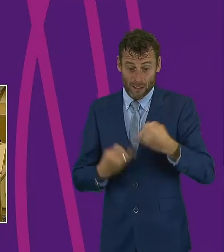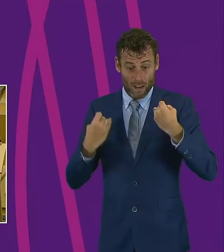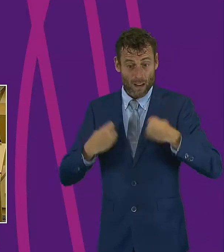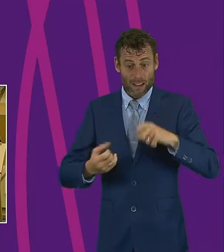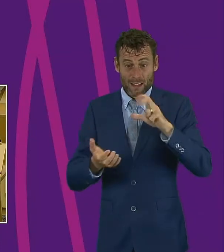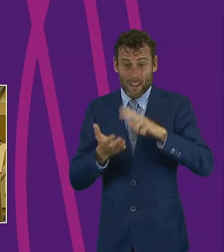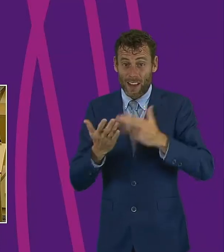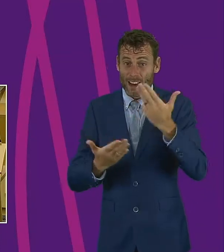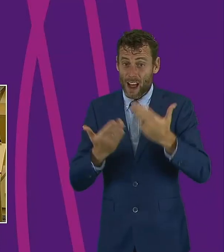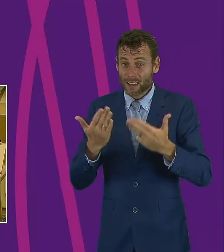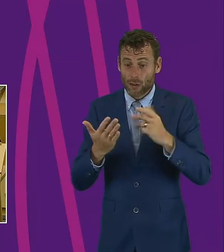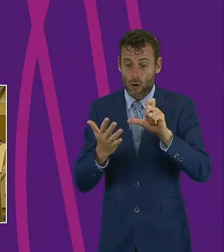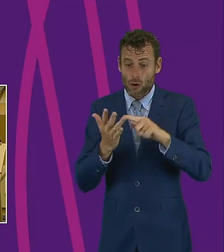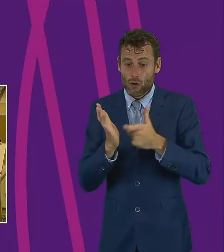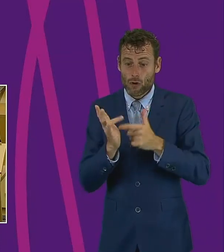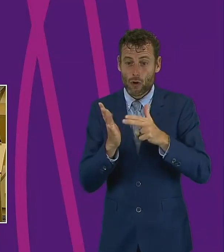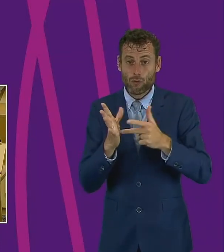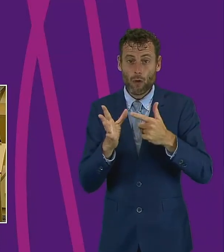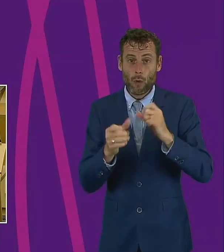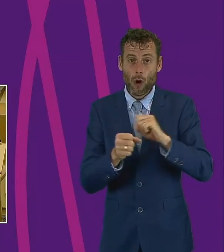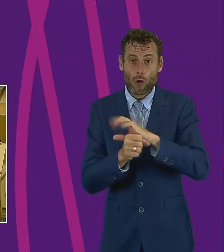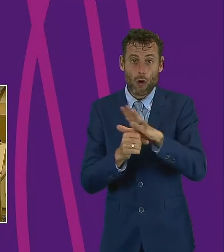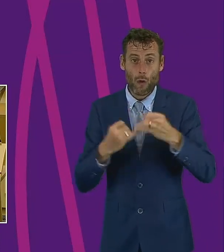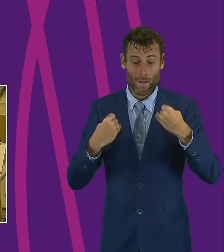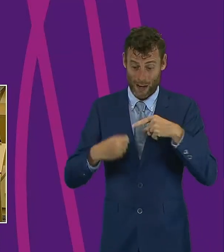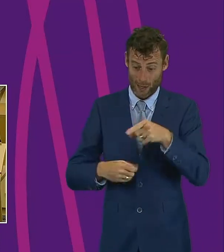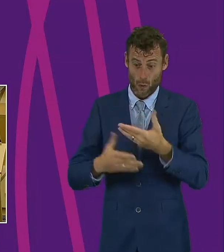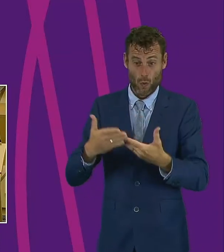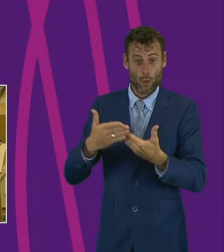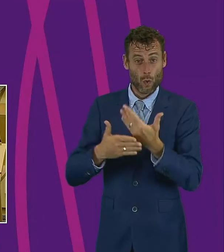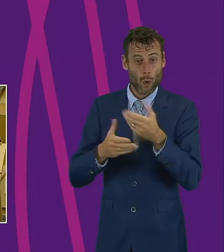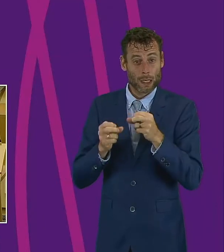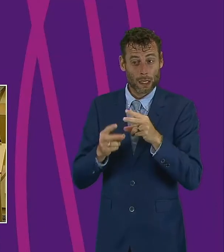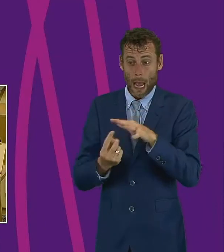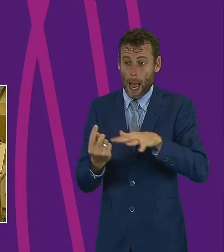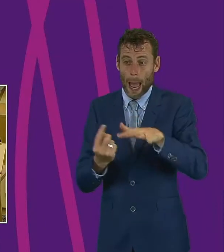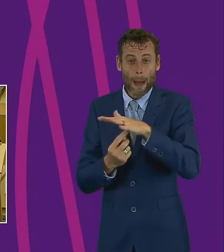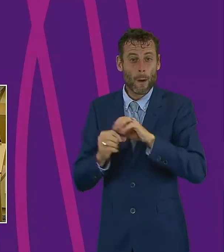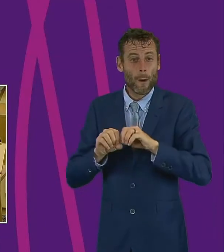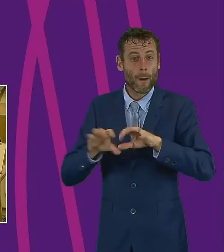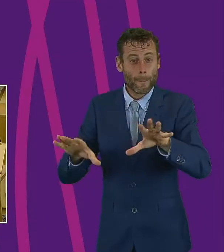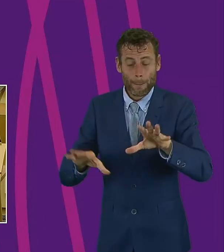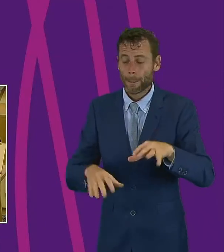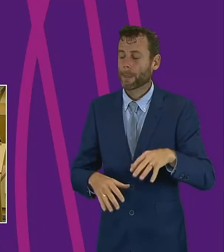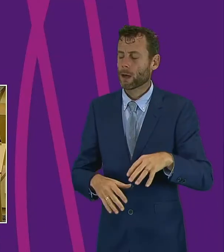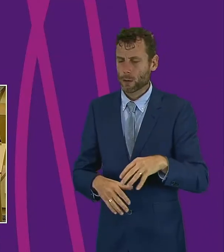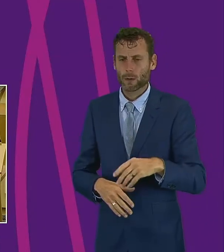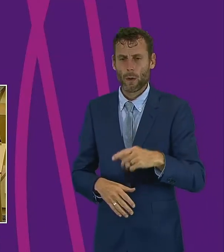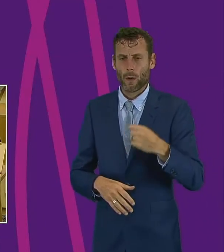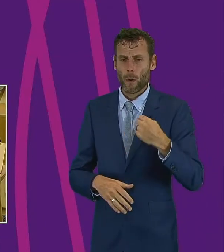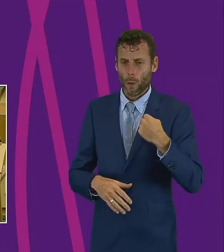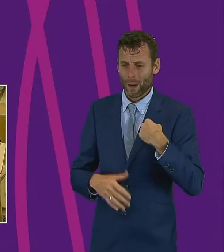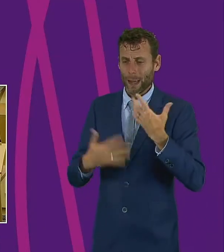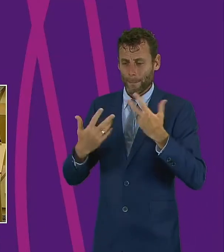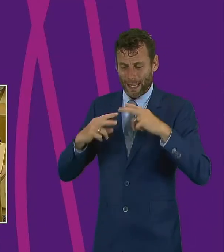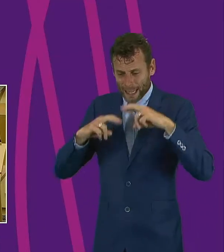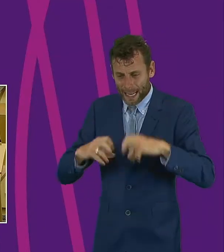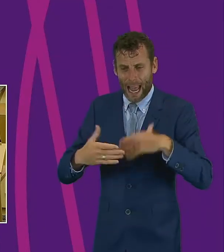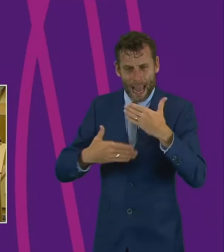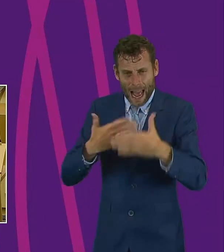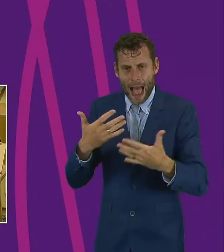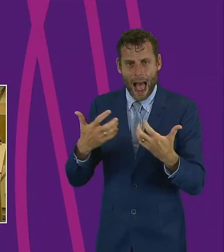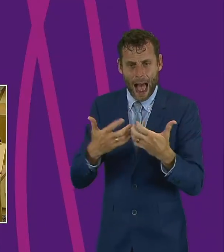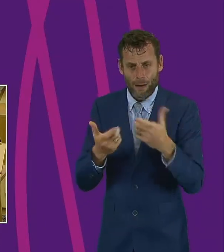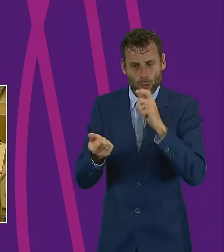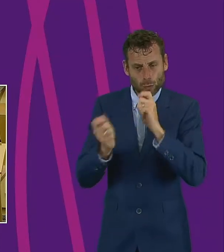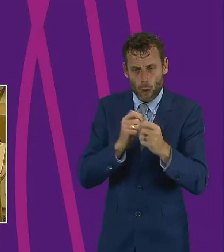more, both in terms of the efficacy of testing and the issue of asymptomatic transmission. We have developed our approaches and